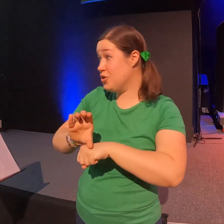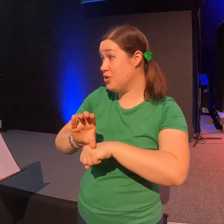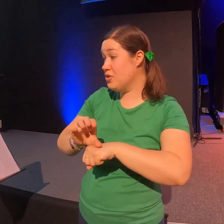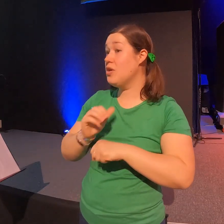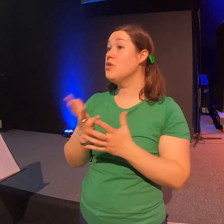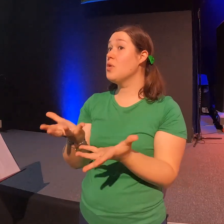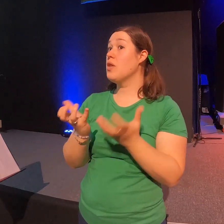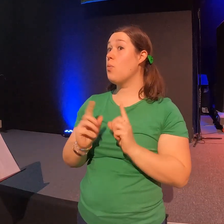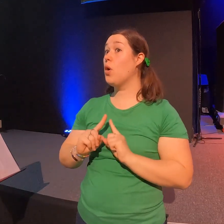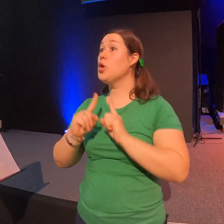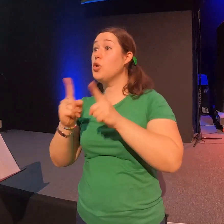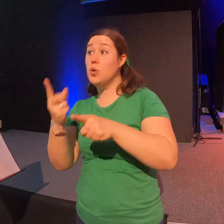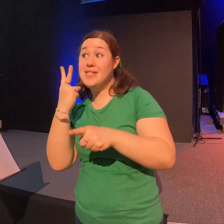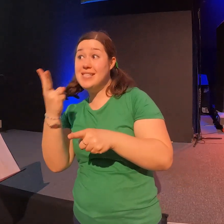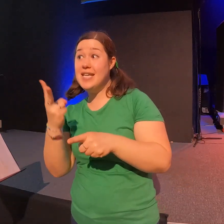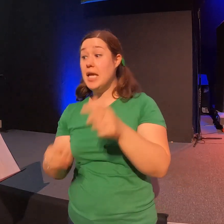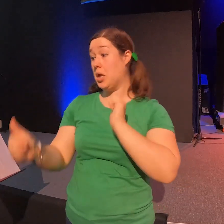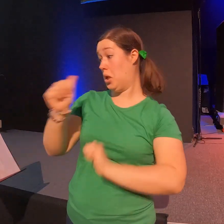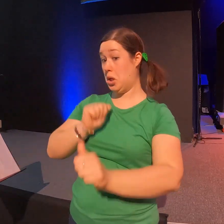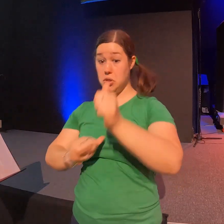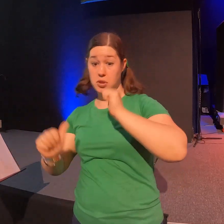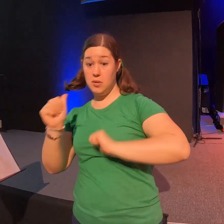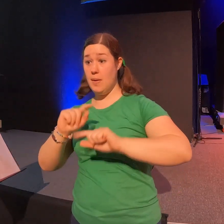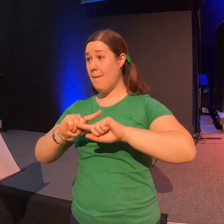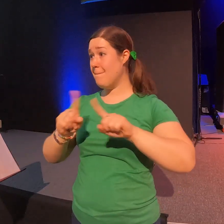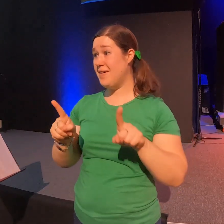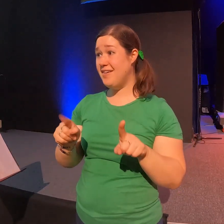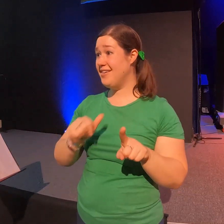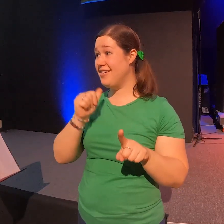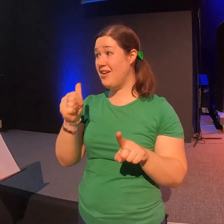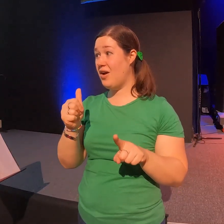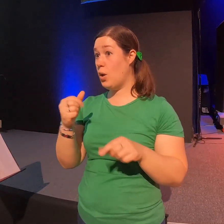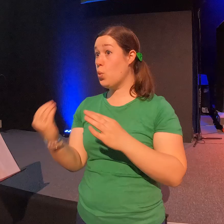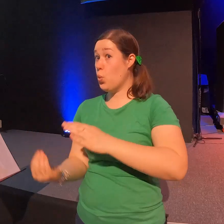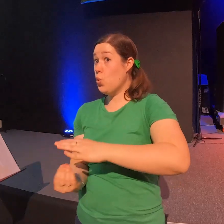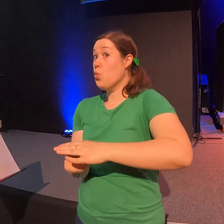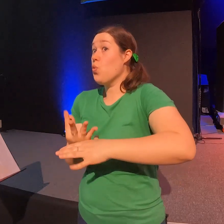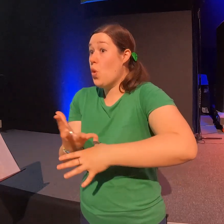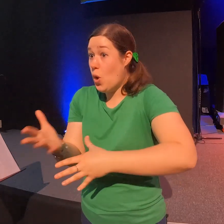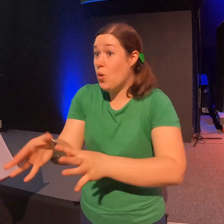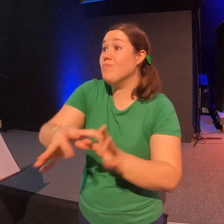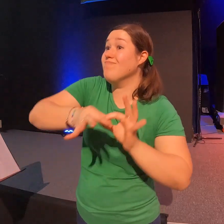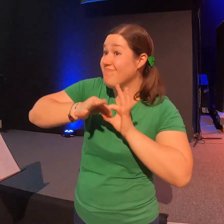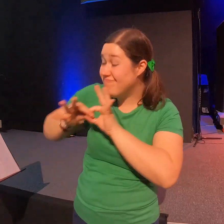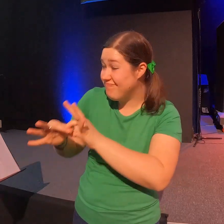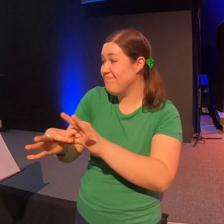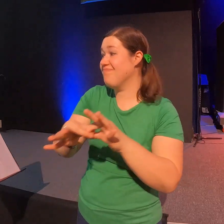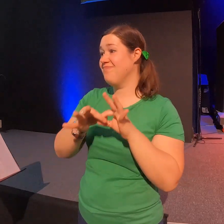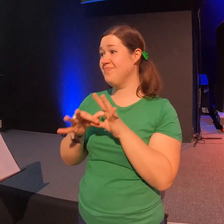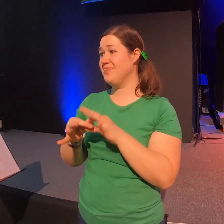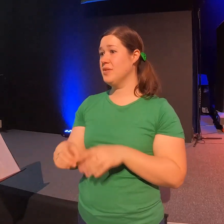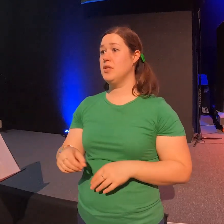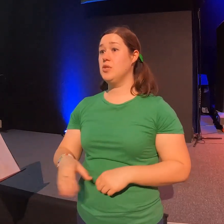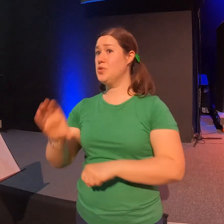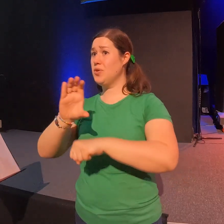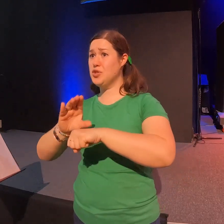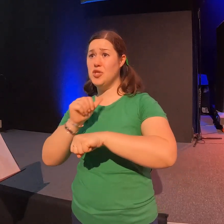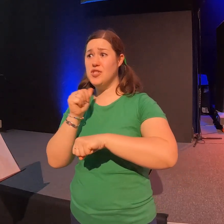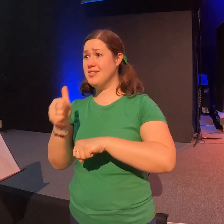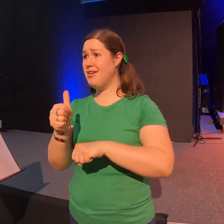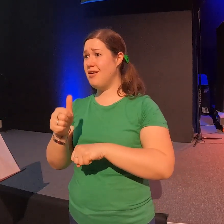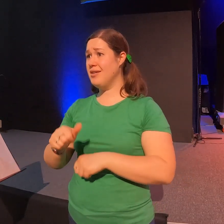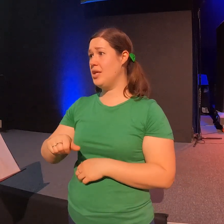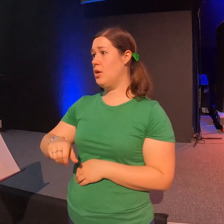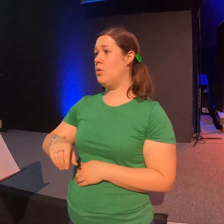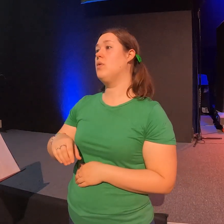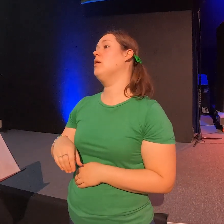And that becomes a problem. The church is not a country club. It is not a religious resort. It is not a Disney